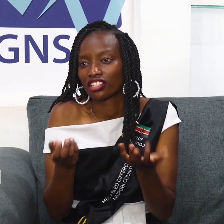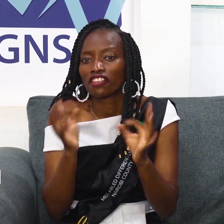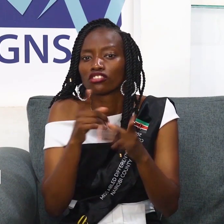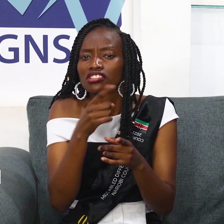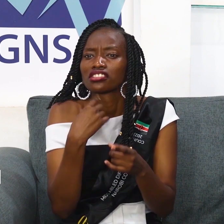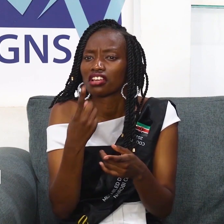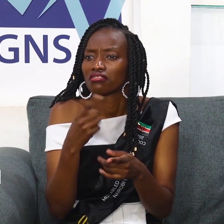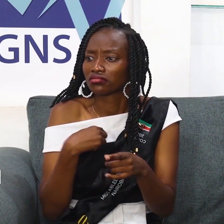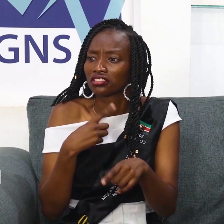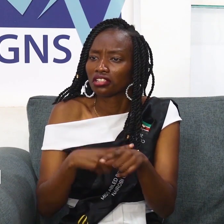was not right.